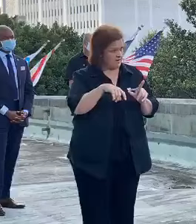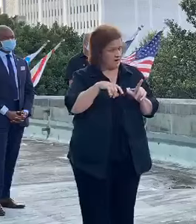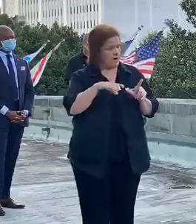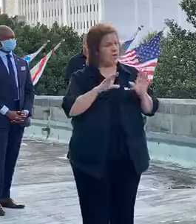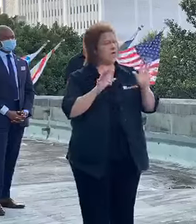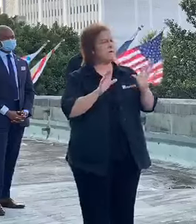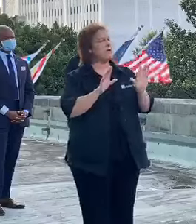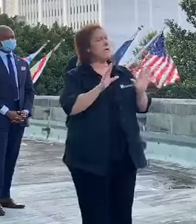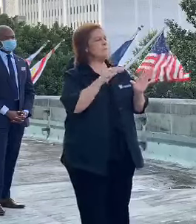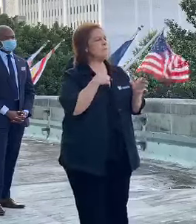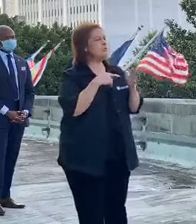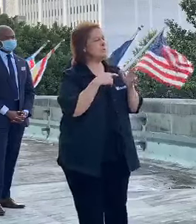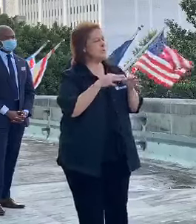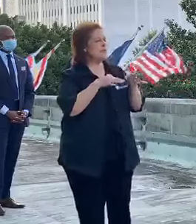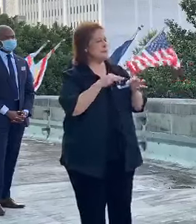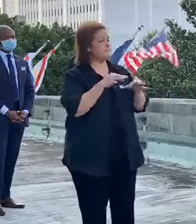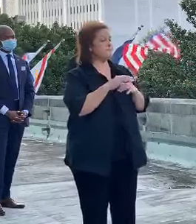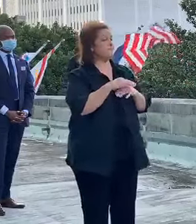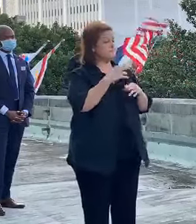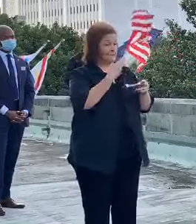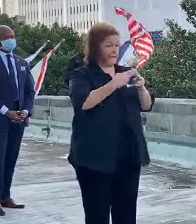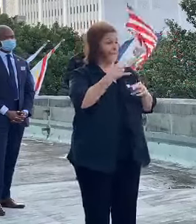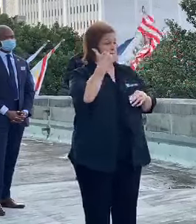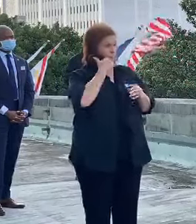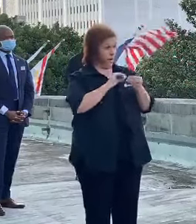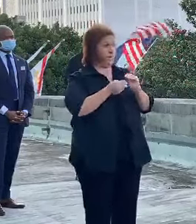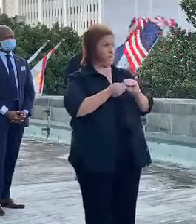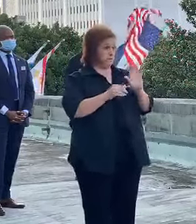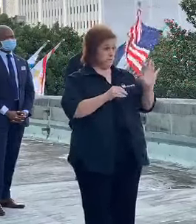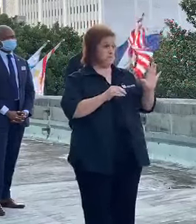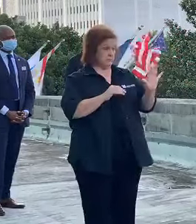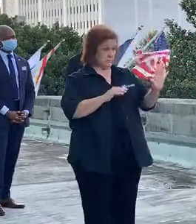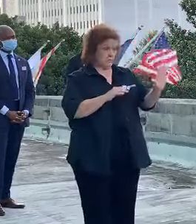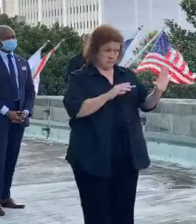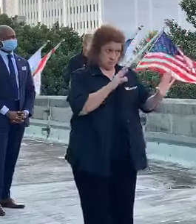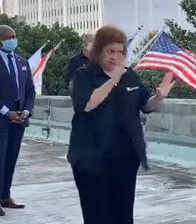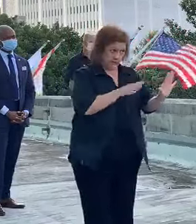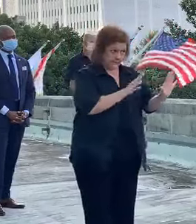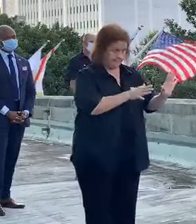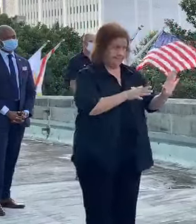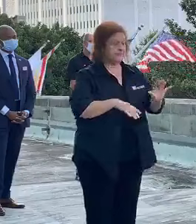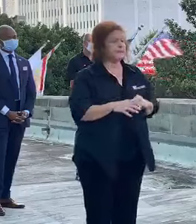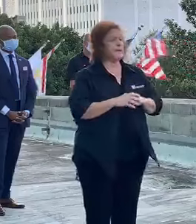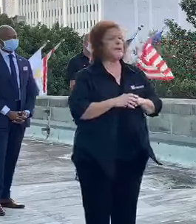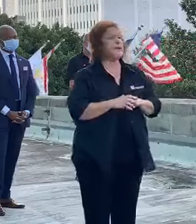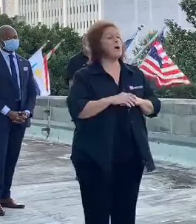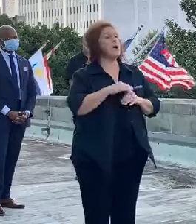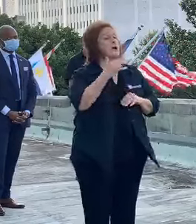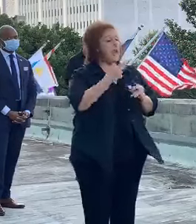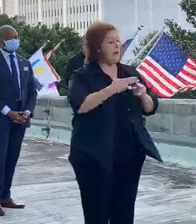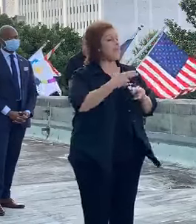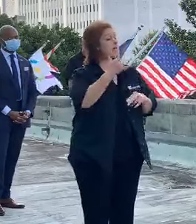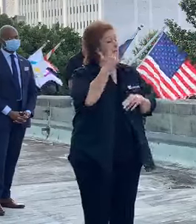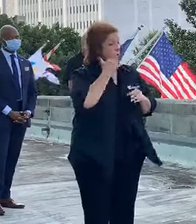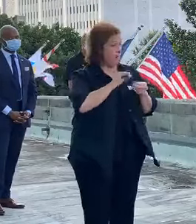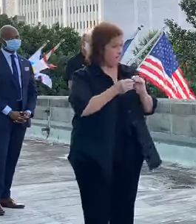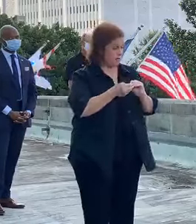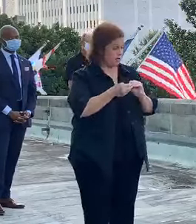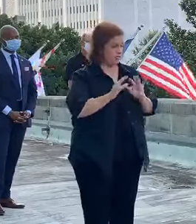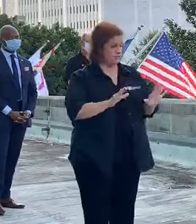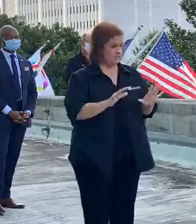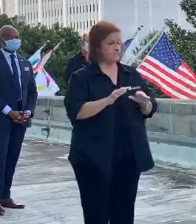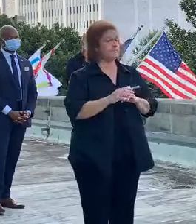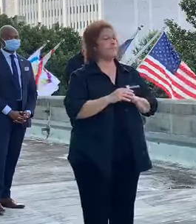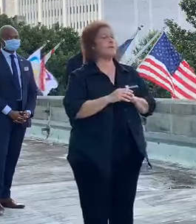So how this works, it's a name and a phone number, number one, okay? So get you straight on that. A name and a phone number.